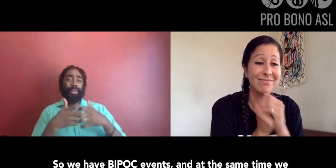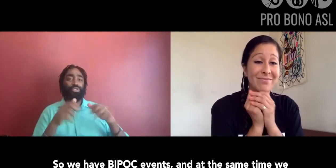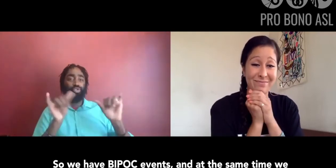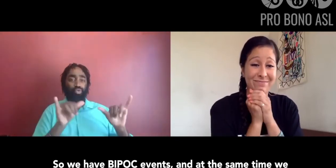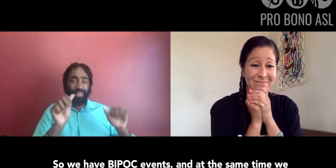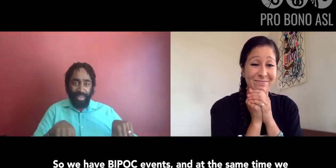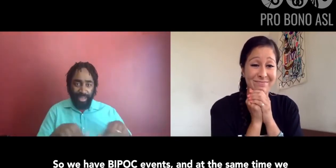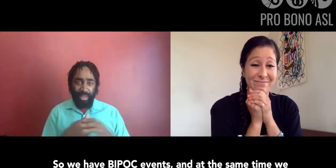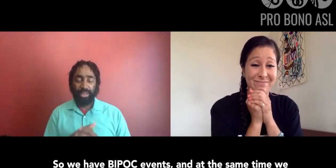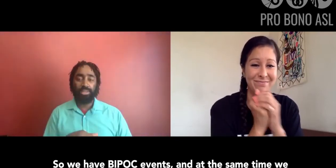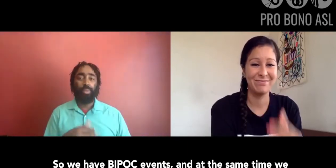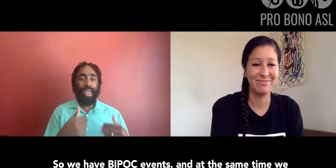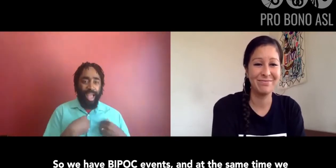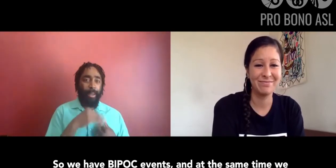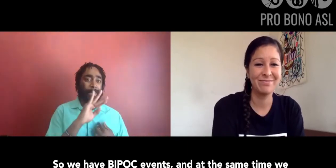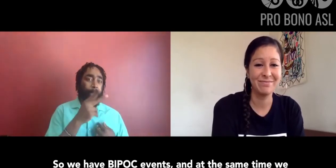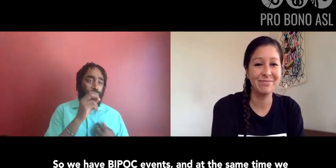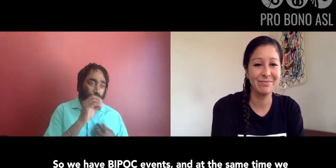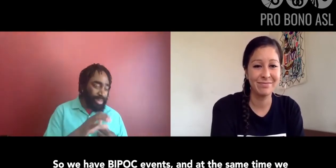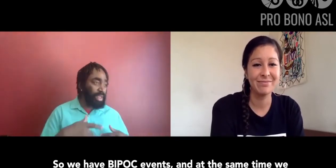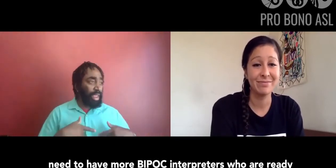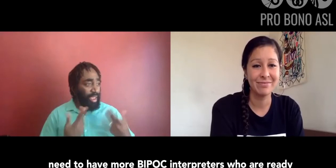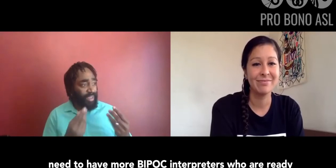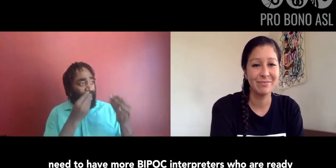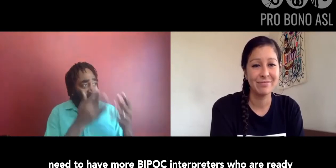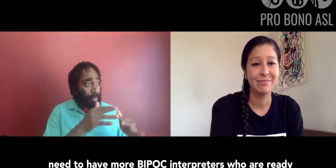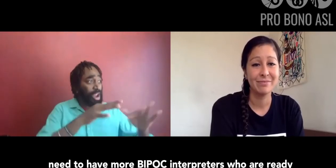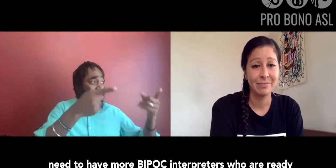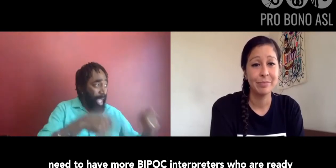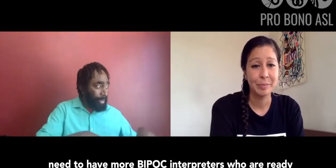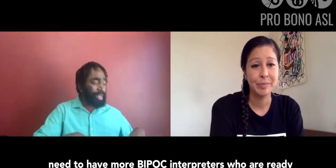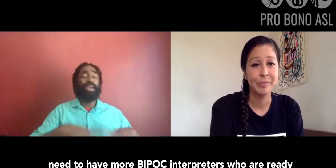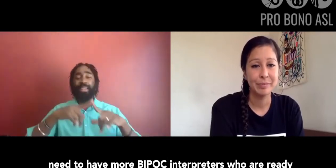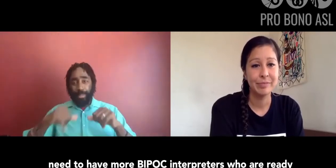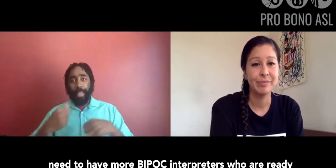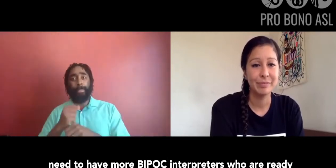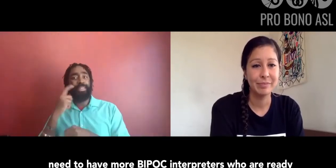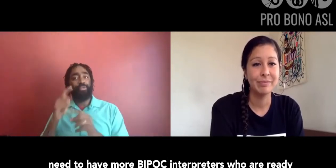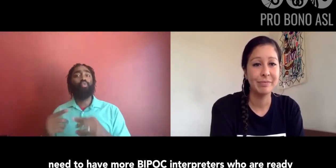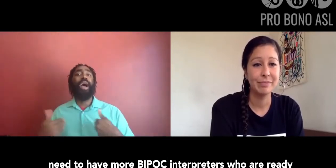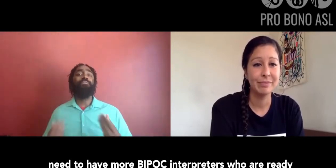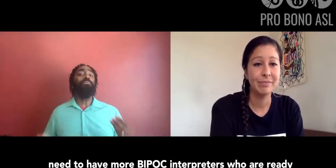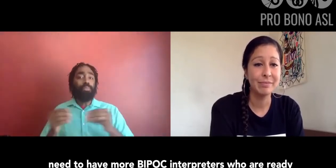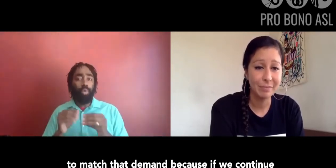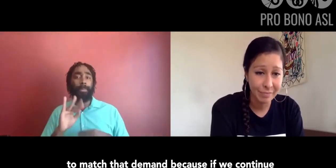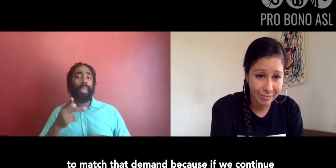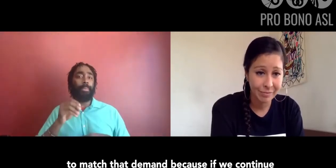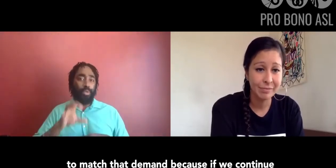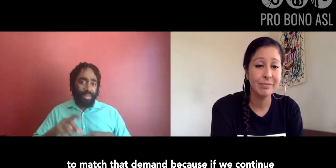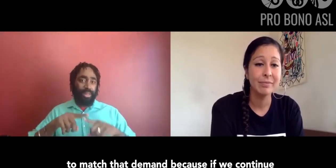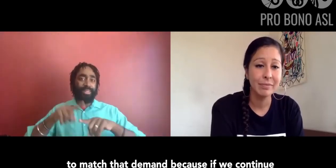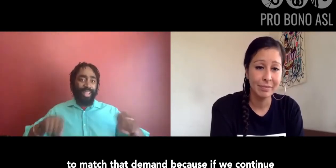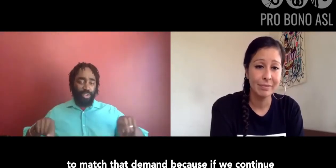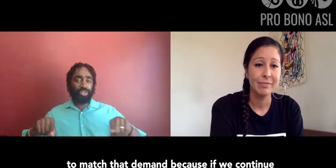So we have BIPOC events, and at the same time we need to have more BIPOC interpreters who are ready to match